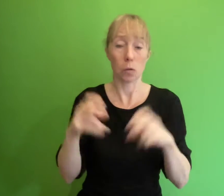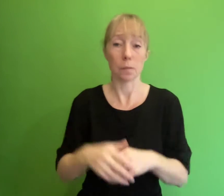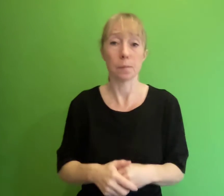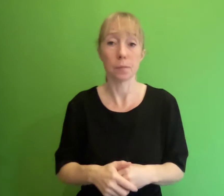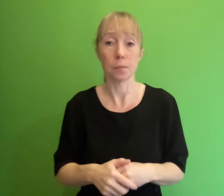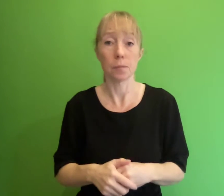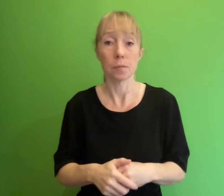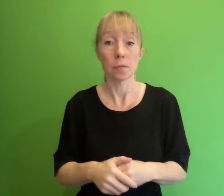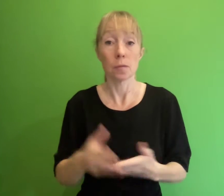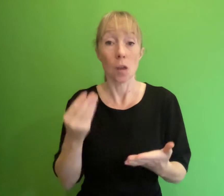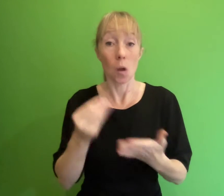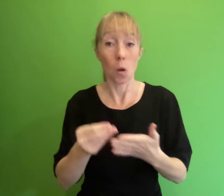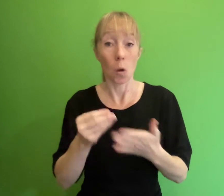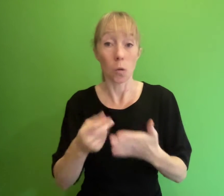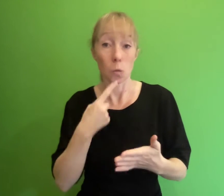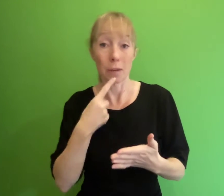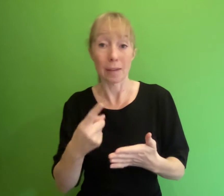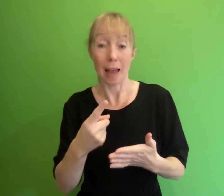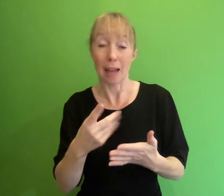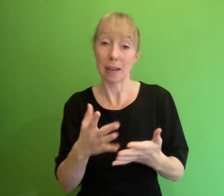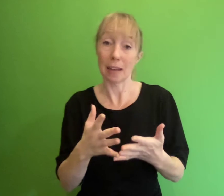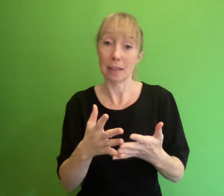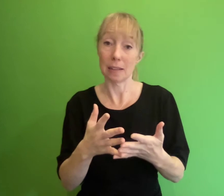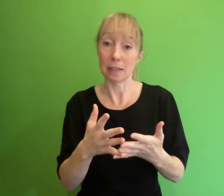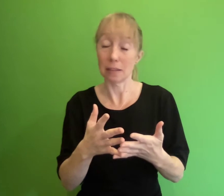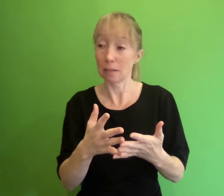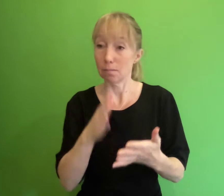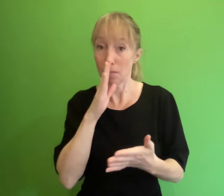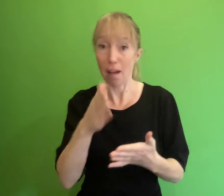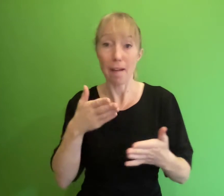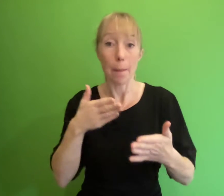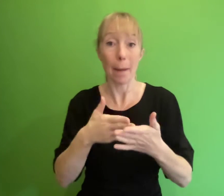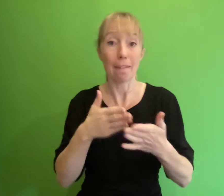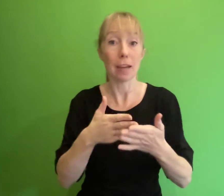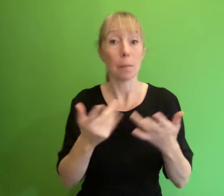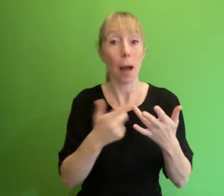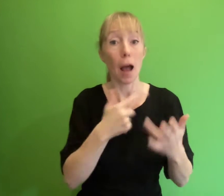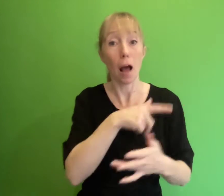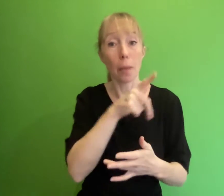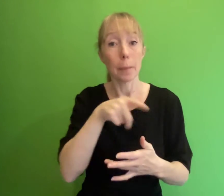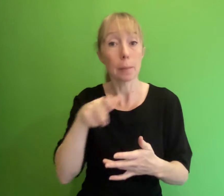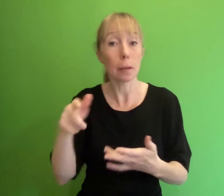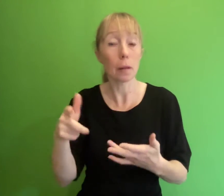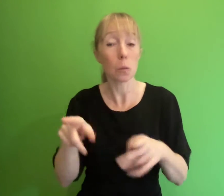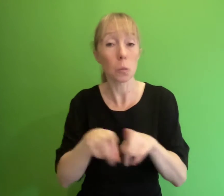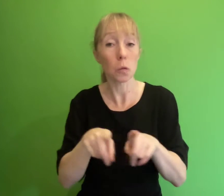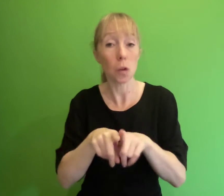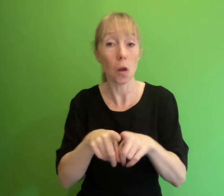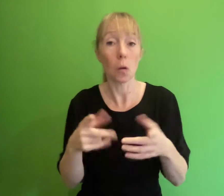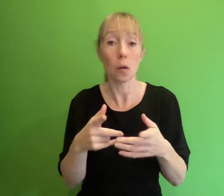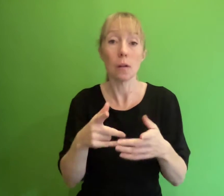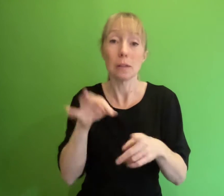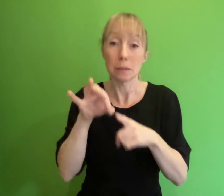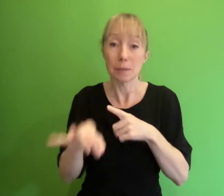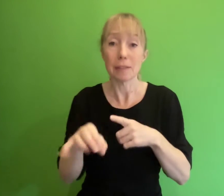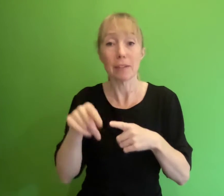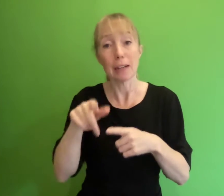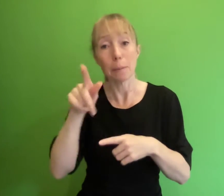Cost was cited as a direct barrier by other contributors, particularly those from small organisations,